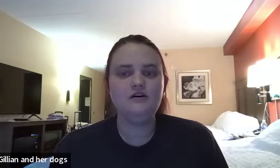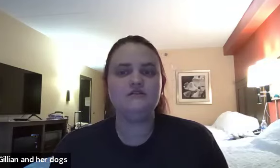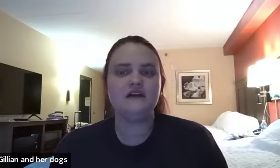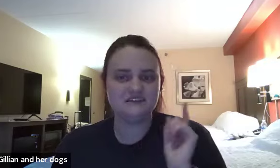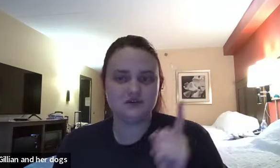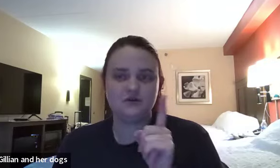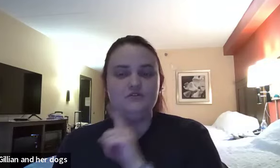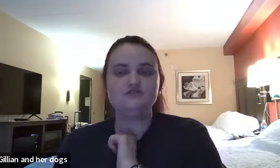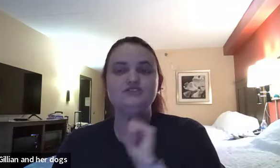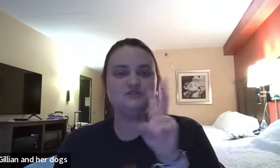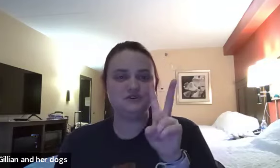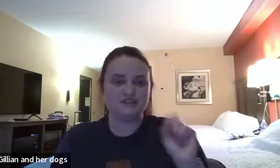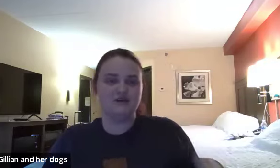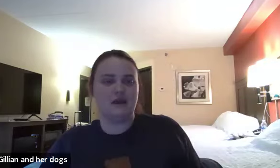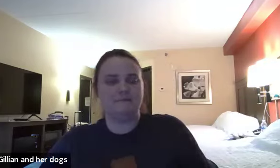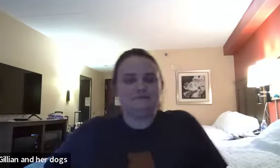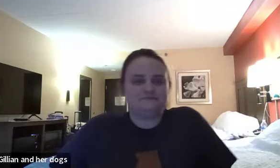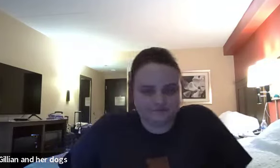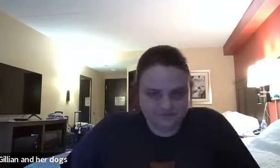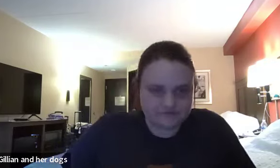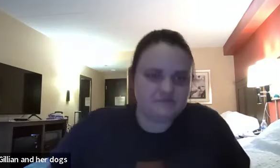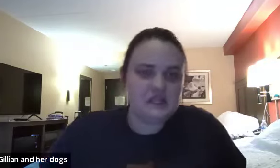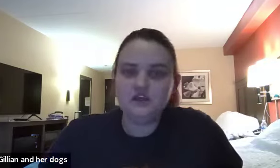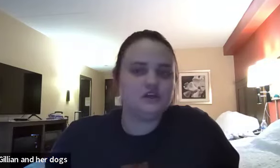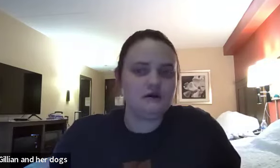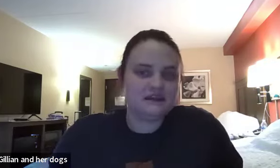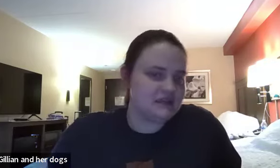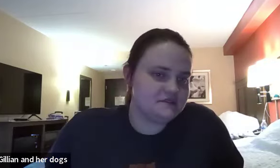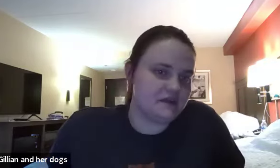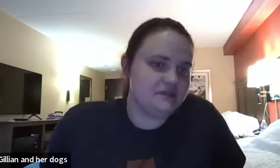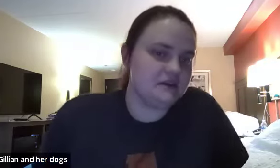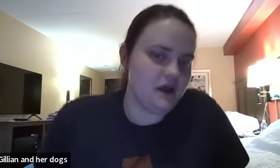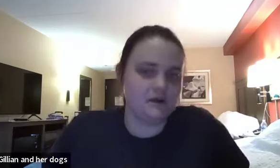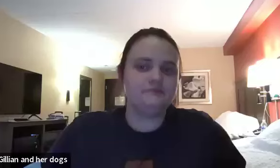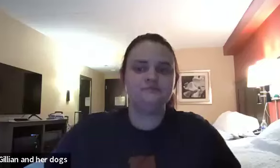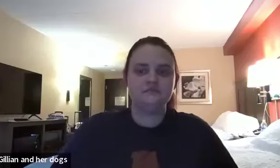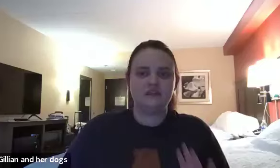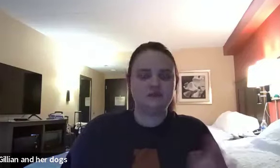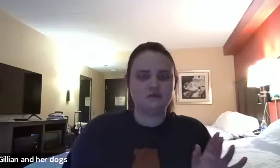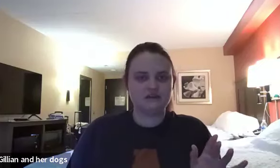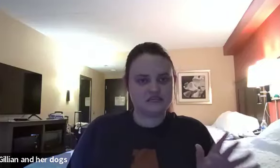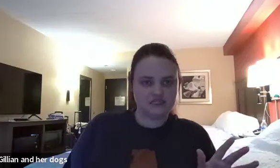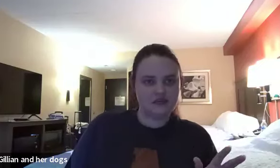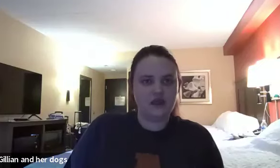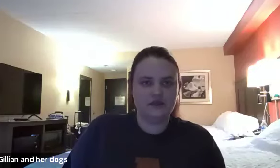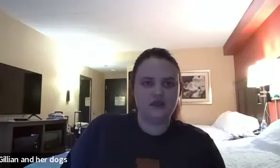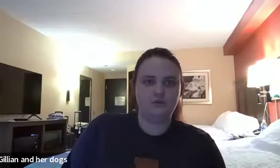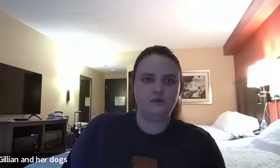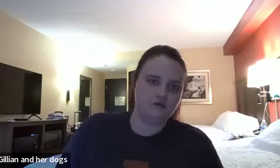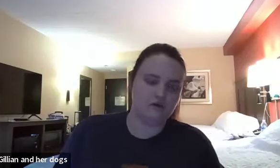Oh, that's a good, oh, those are 2 good ones. Okay. Go ahead and keep typing if anyone else has any, and then I will